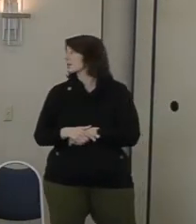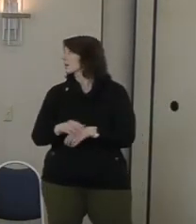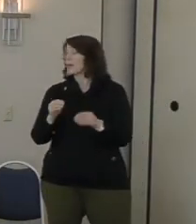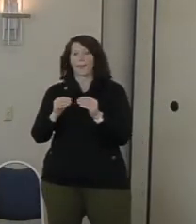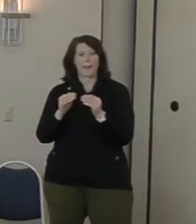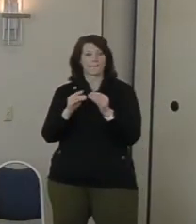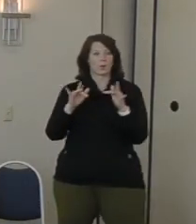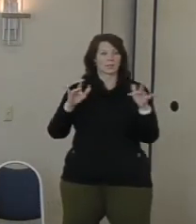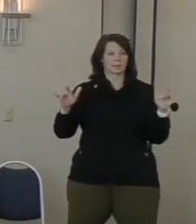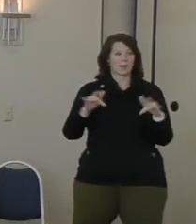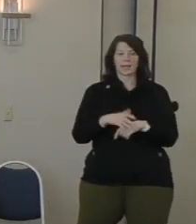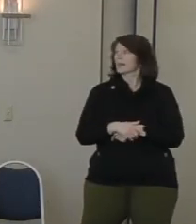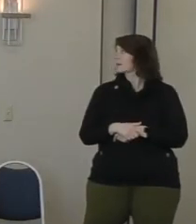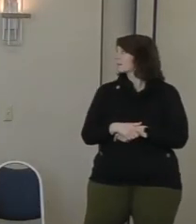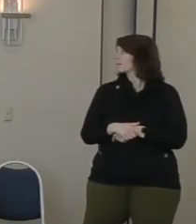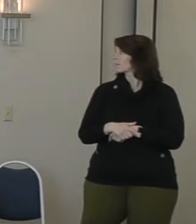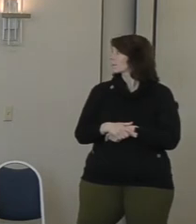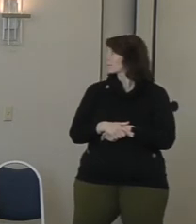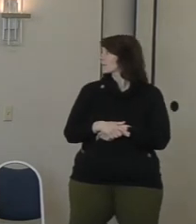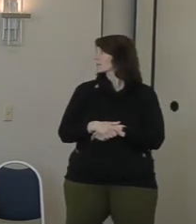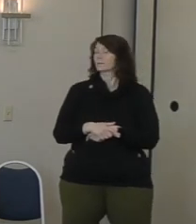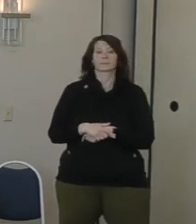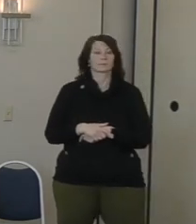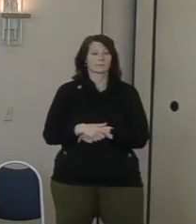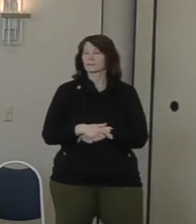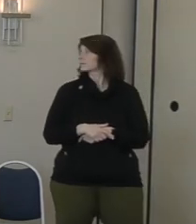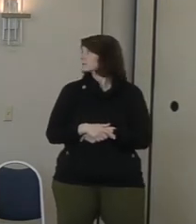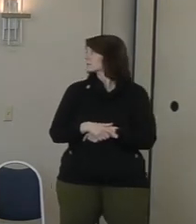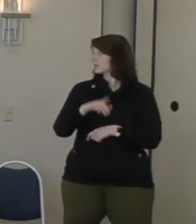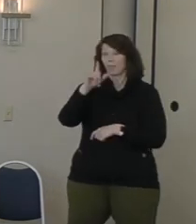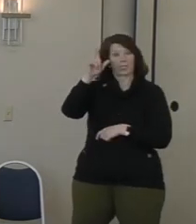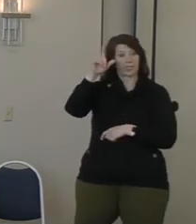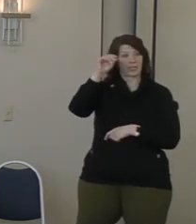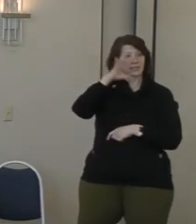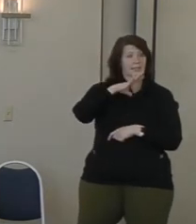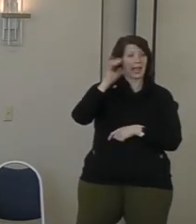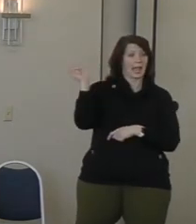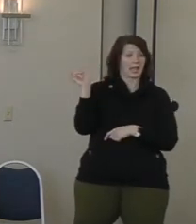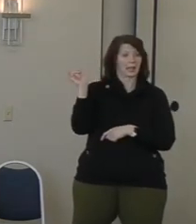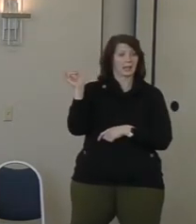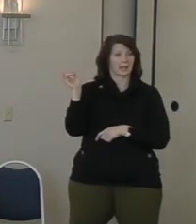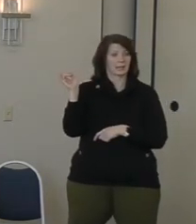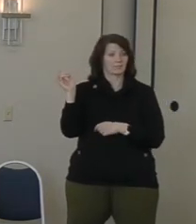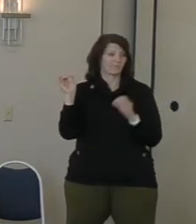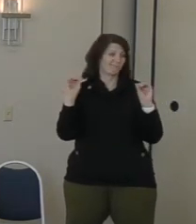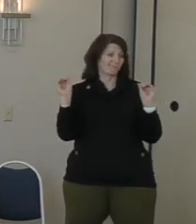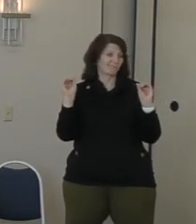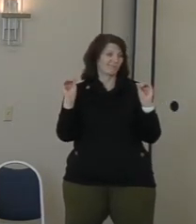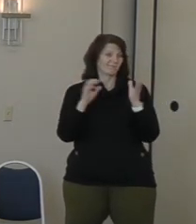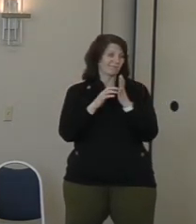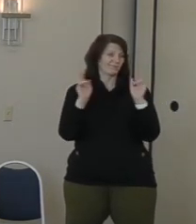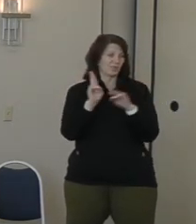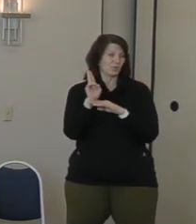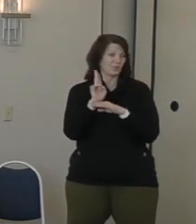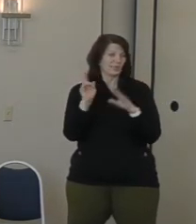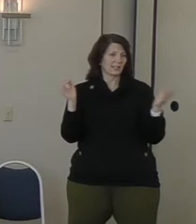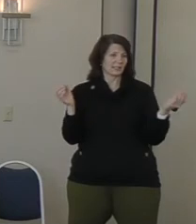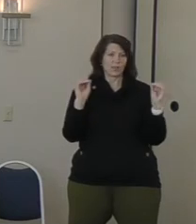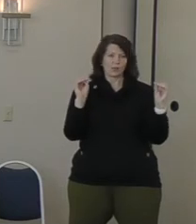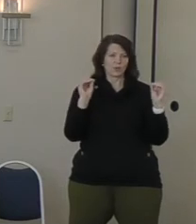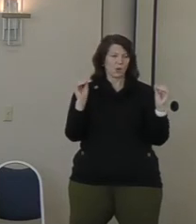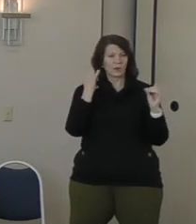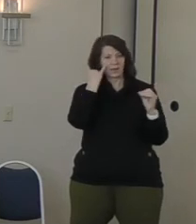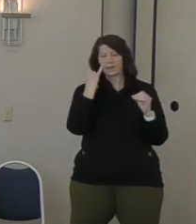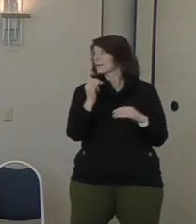more space to operate, right? And we've essentially taken this guy and rendered him useless, because there's almost no way, if